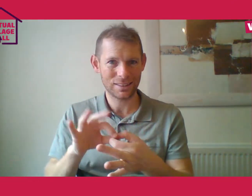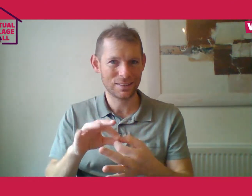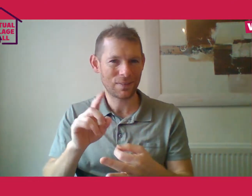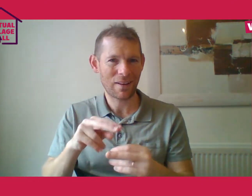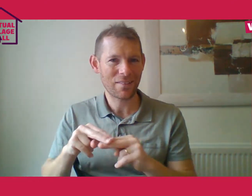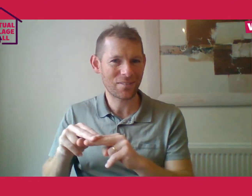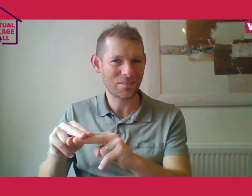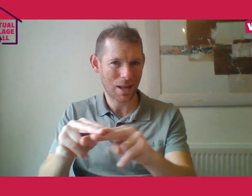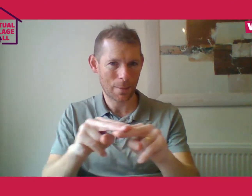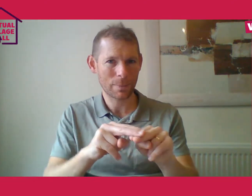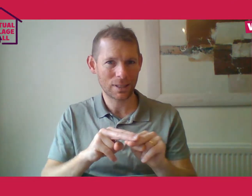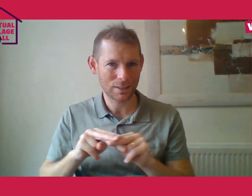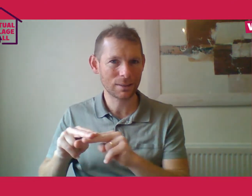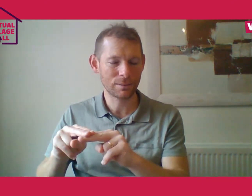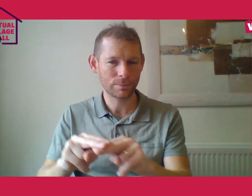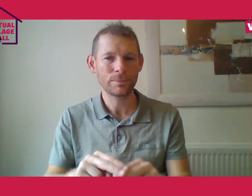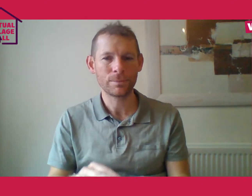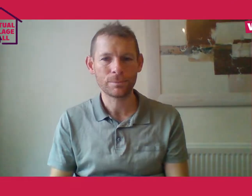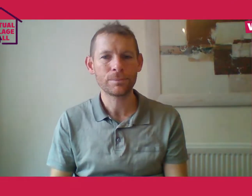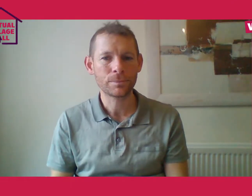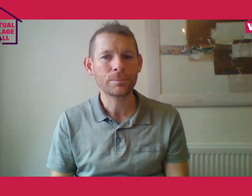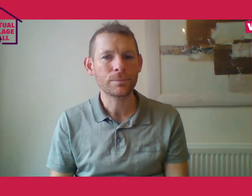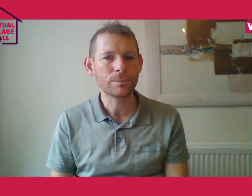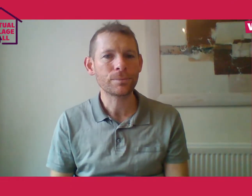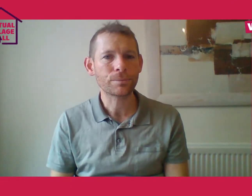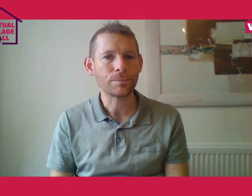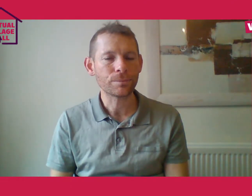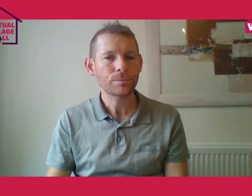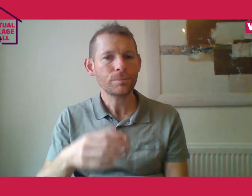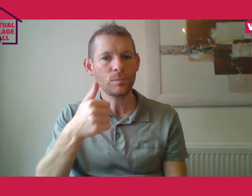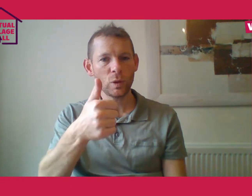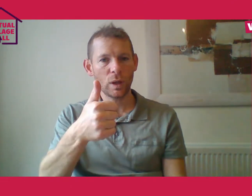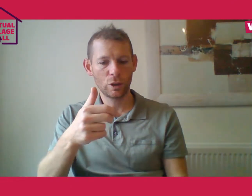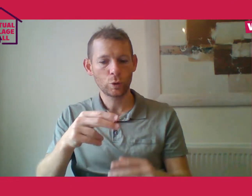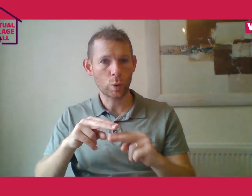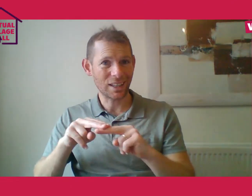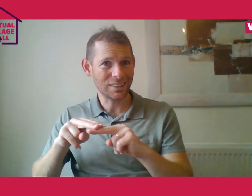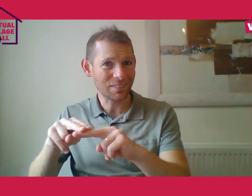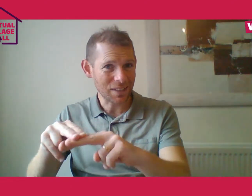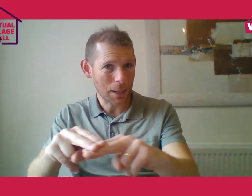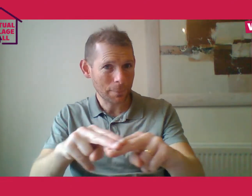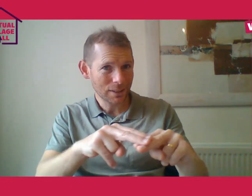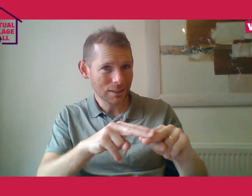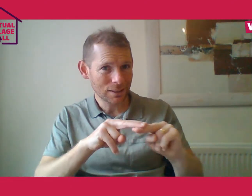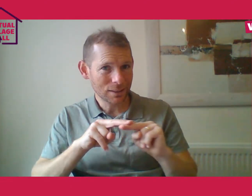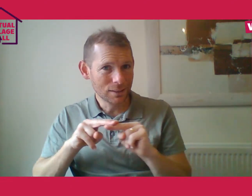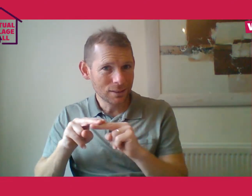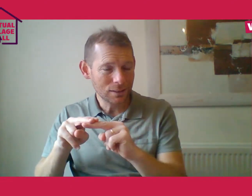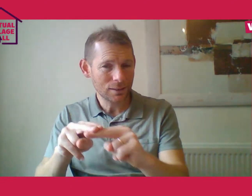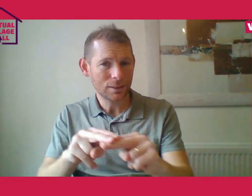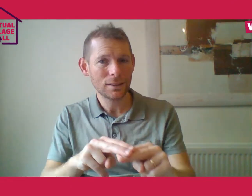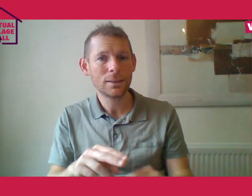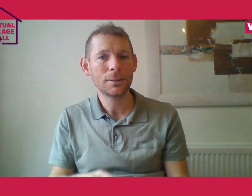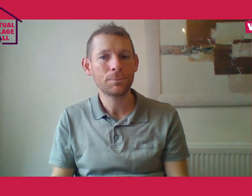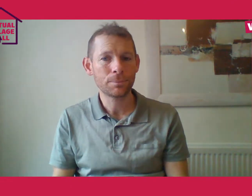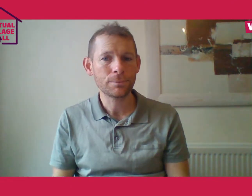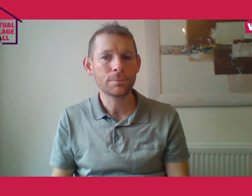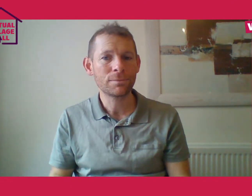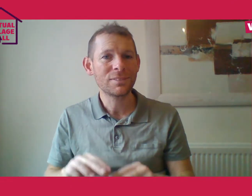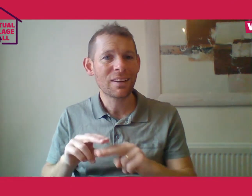So we will do a quick recap, as I say, on the family signs first. So this is our sign for